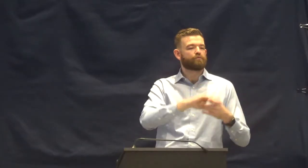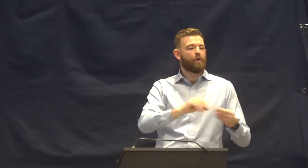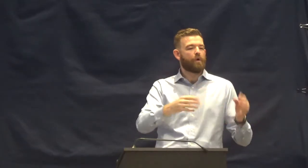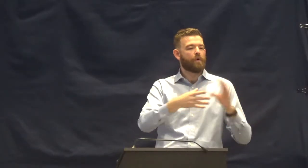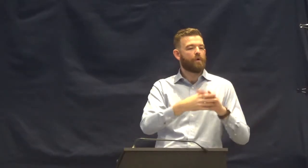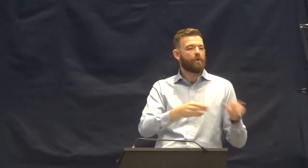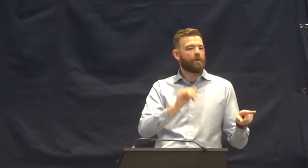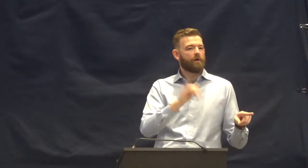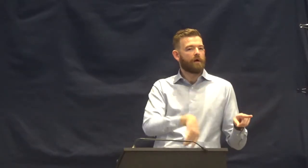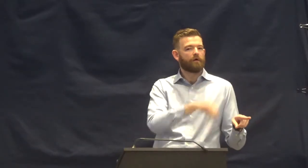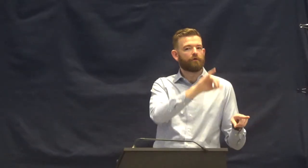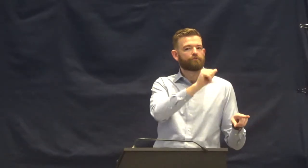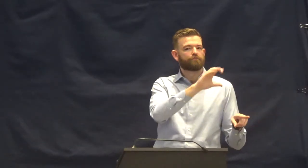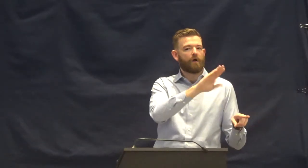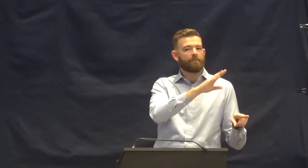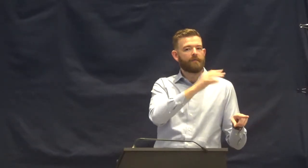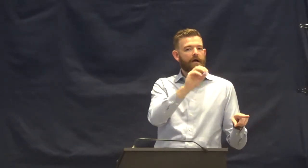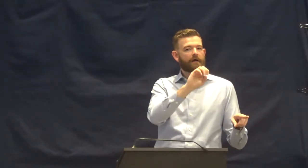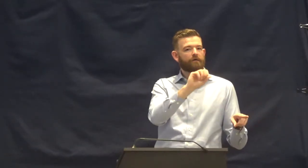And that was based on the Jacob and Esau story.